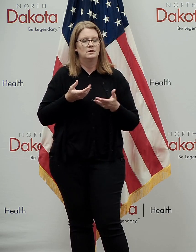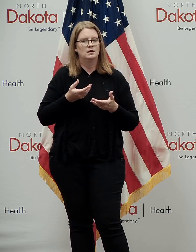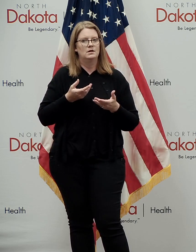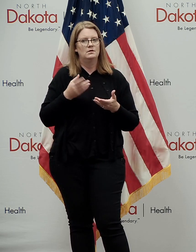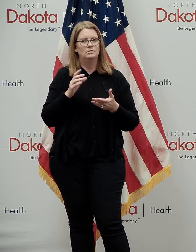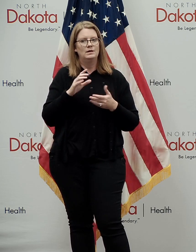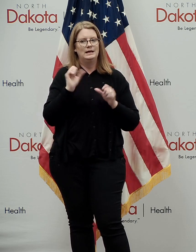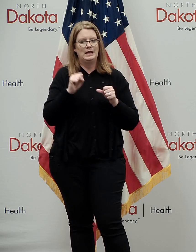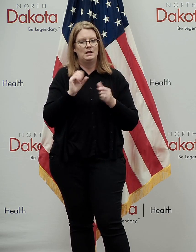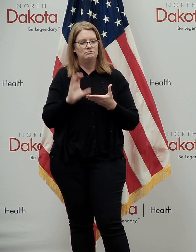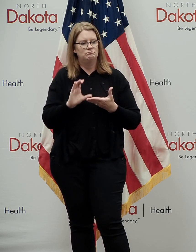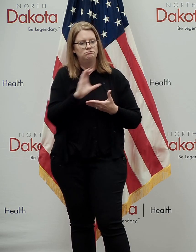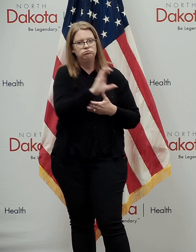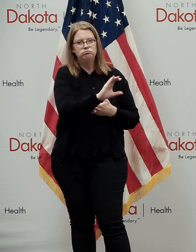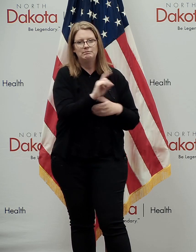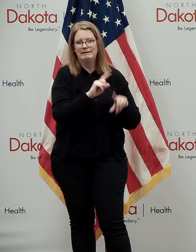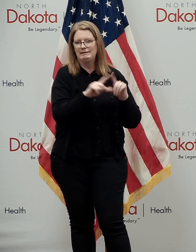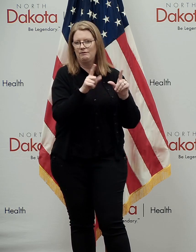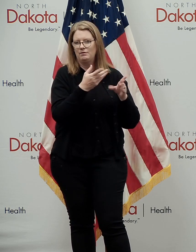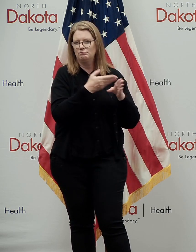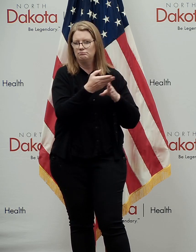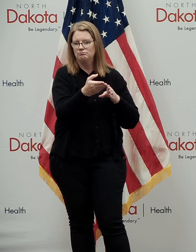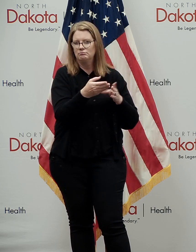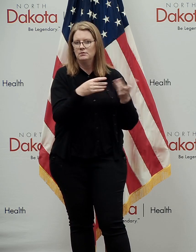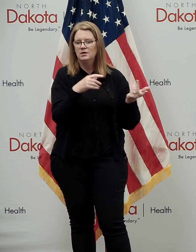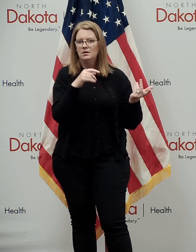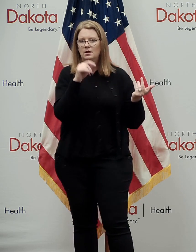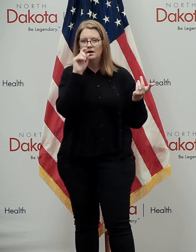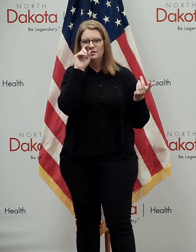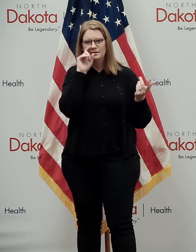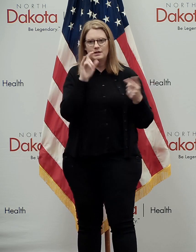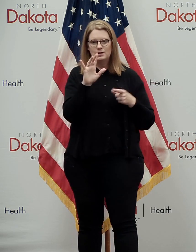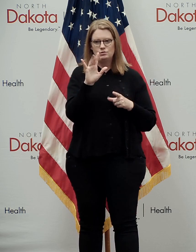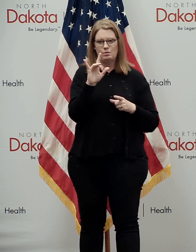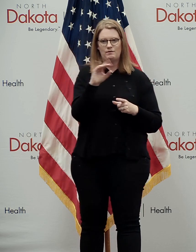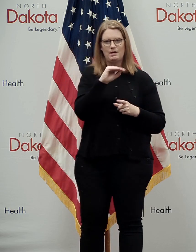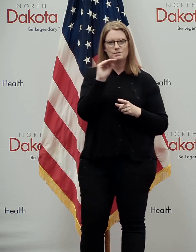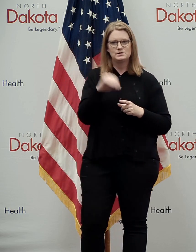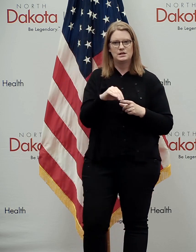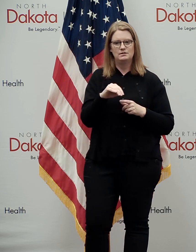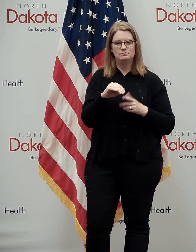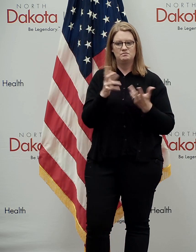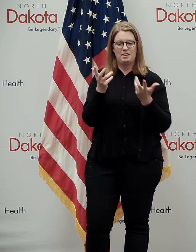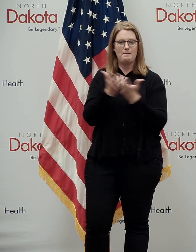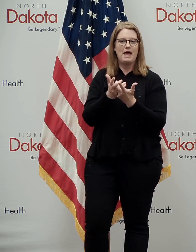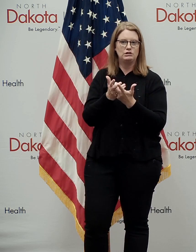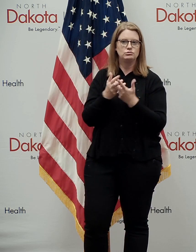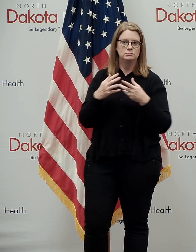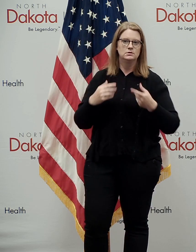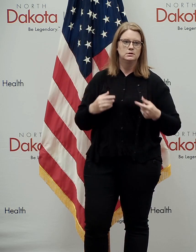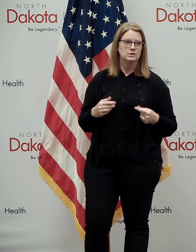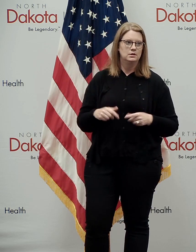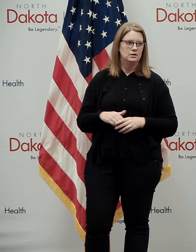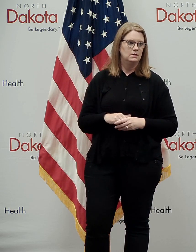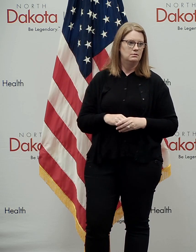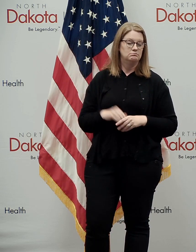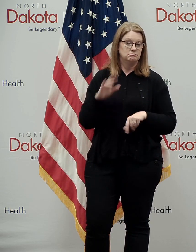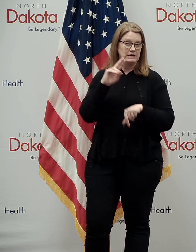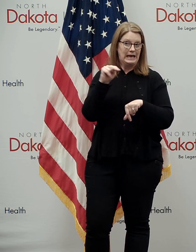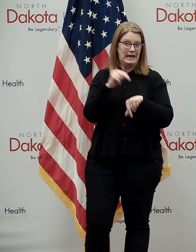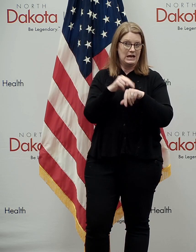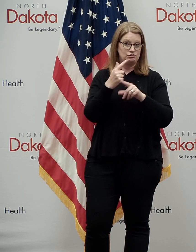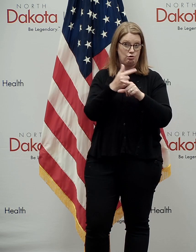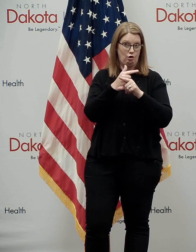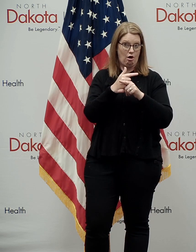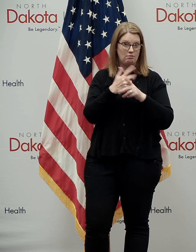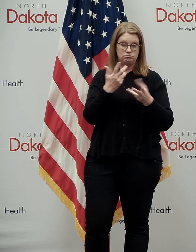funds that we can deploy in another area, and we can use the 25% of those for the match. So it's correct that our National Guard has played